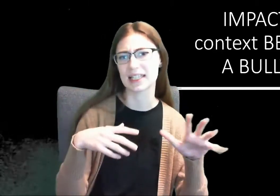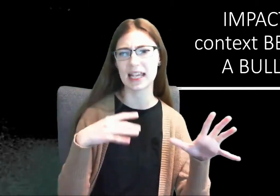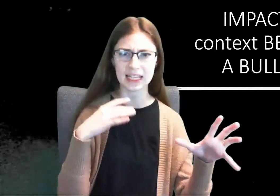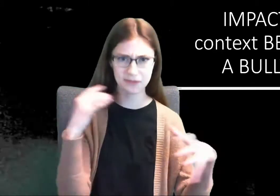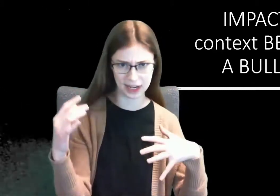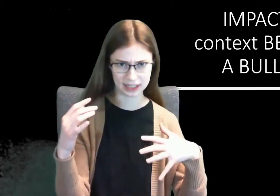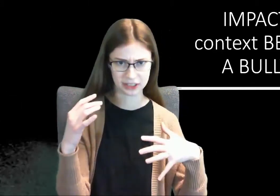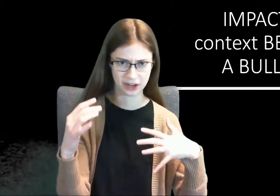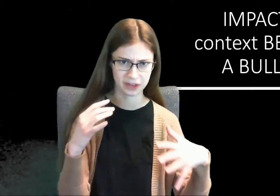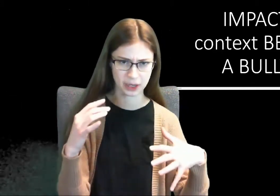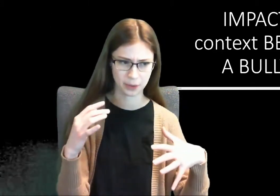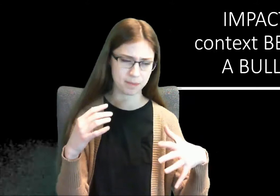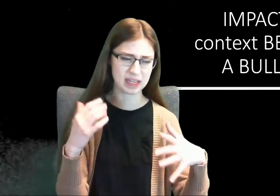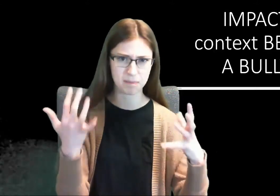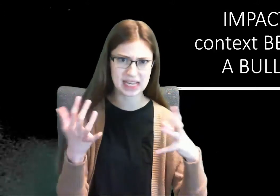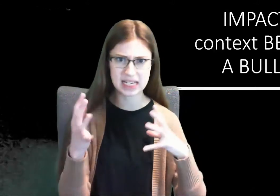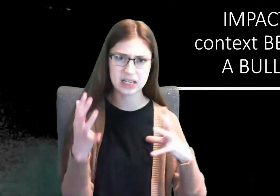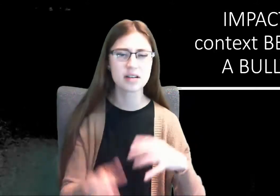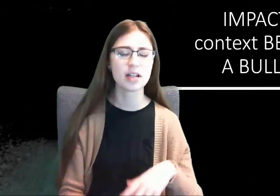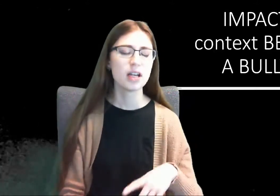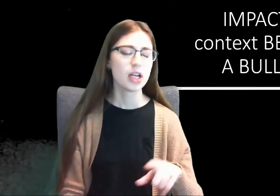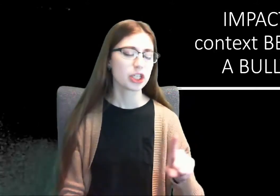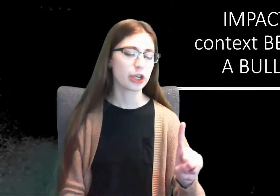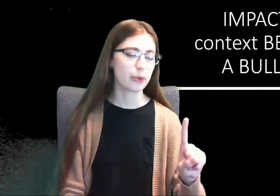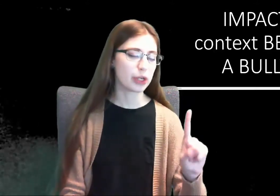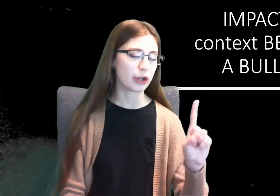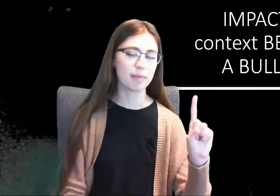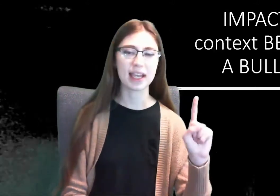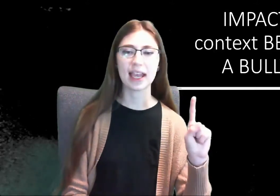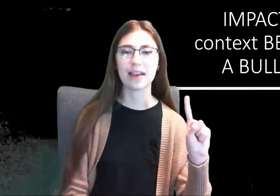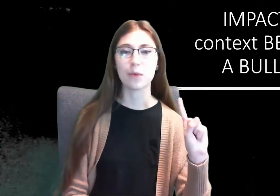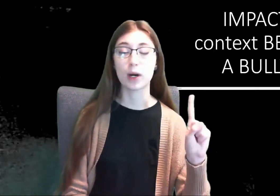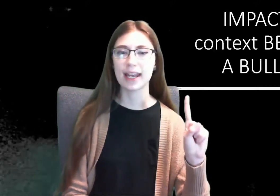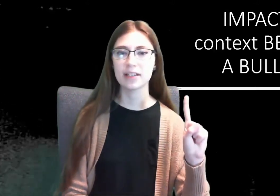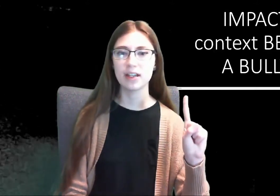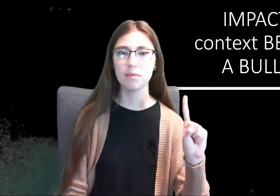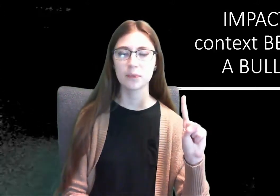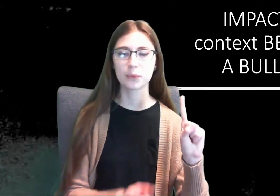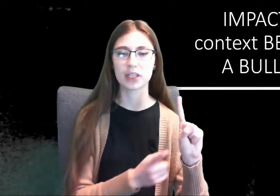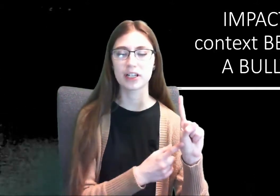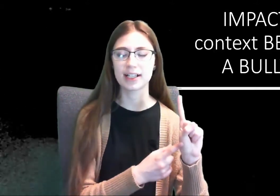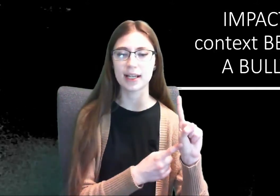taking advantage of you, being mean. So you're going to make a one handshake with your non-dominant